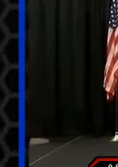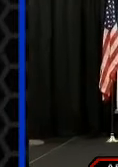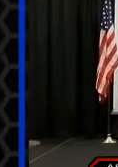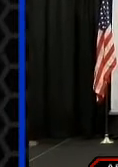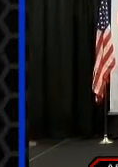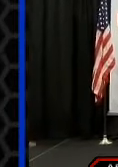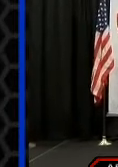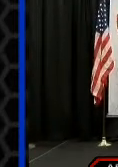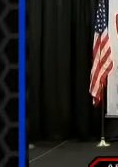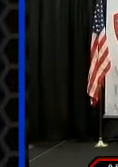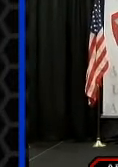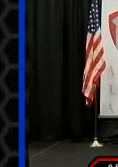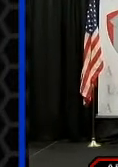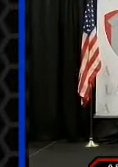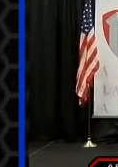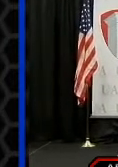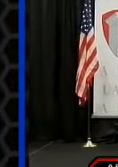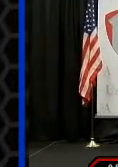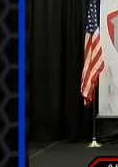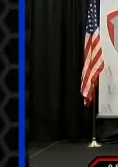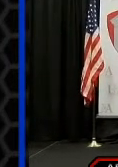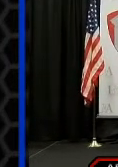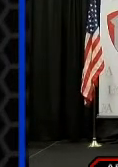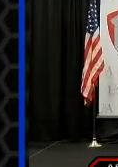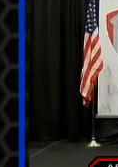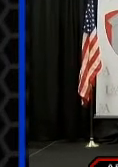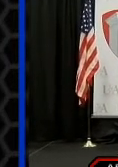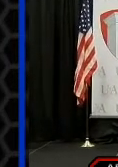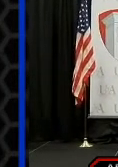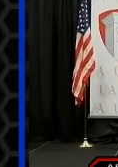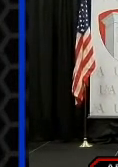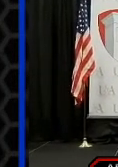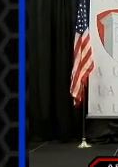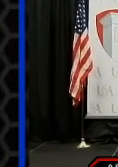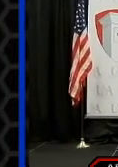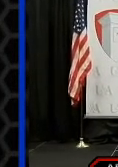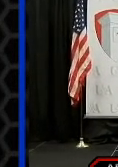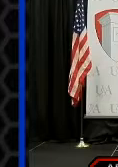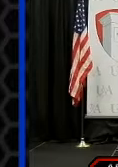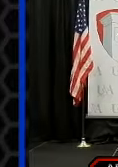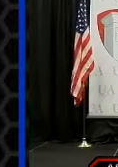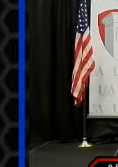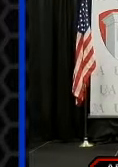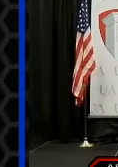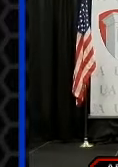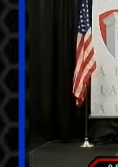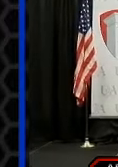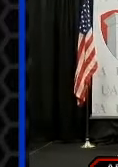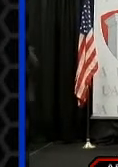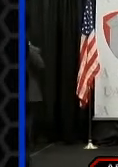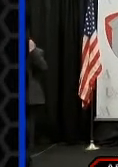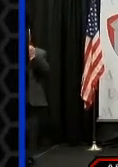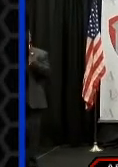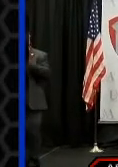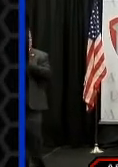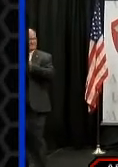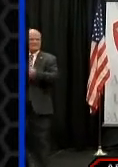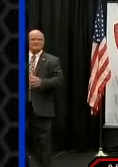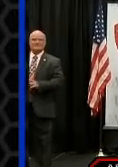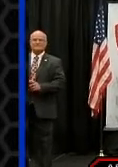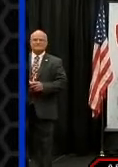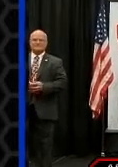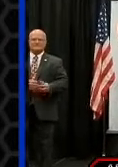the darker the blue, the more cases being reported across the state. Here in Pulaski County, we're looking at